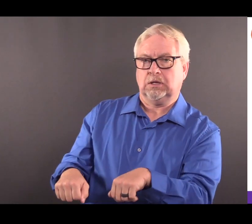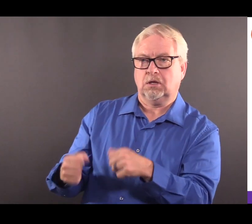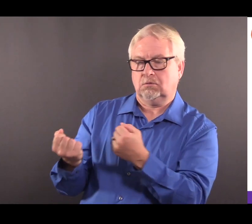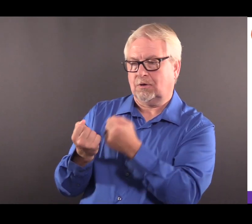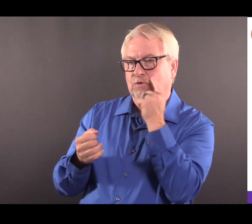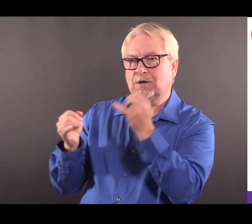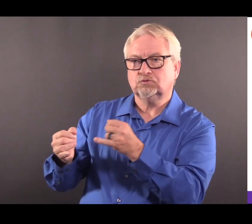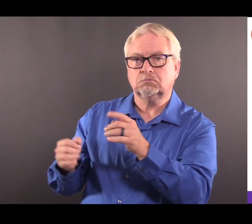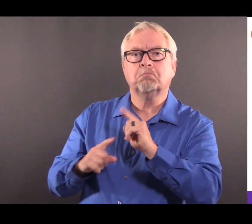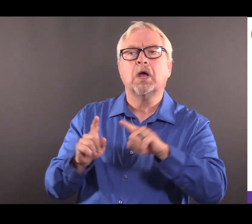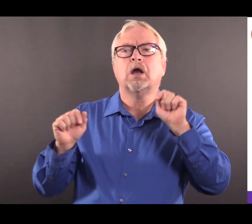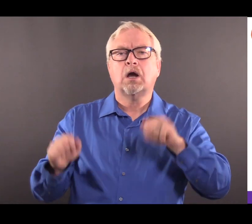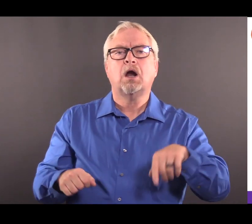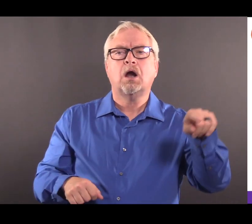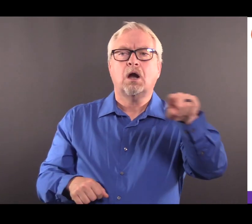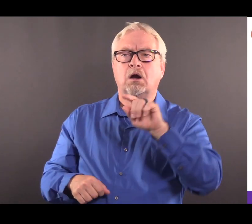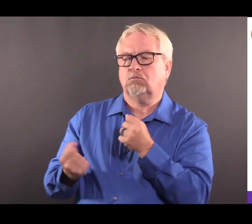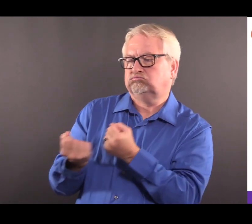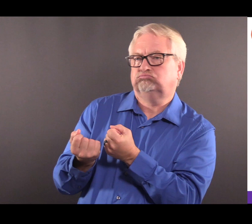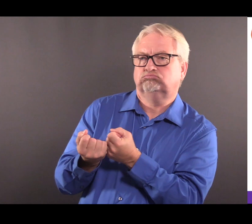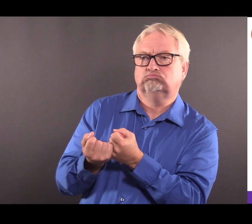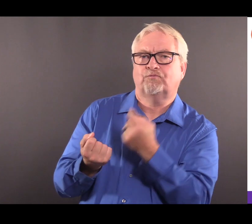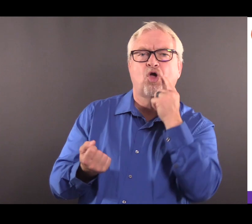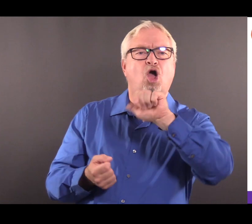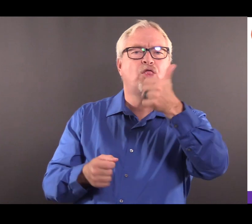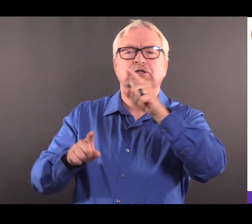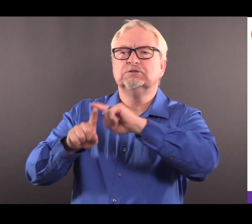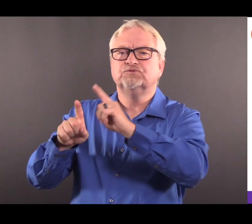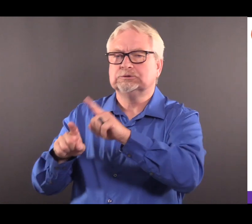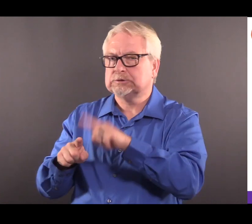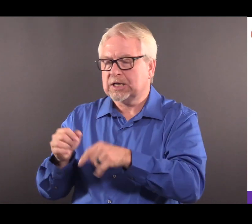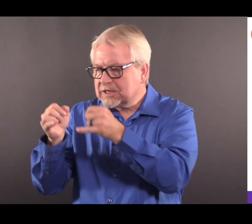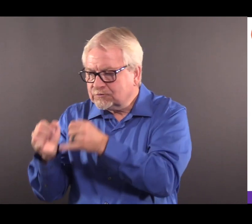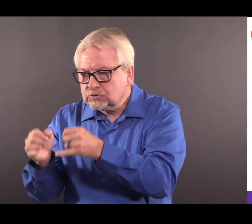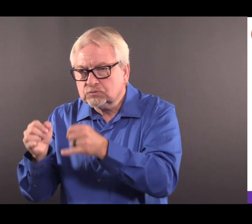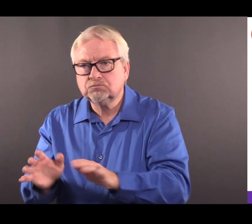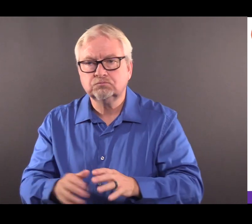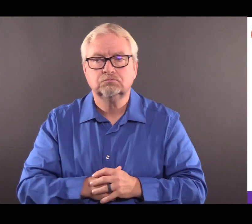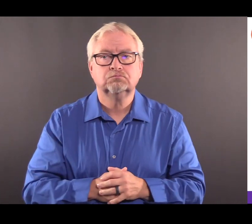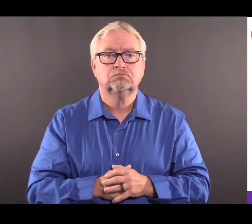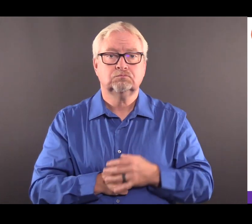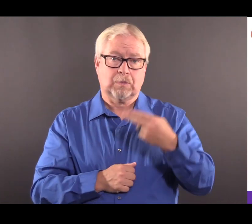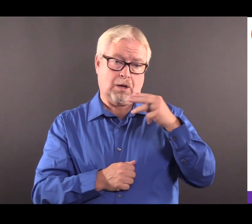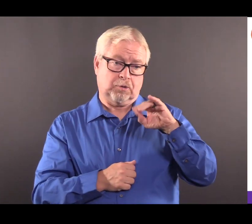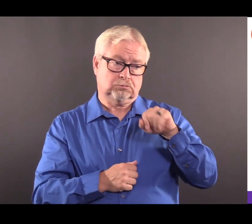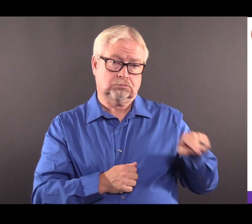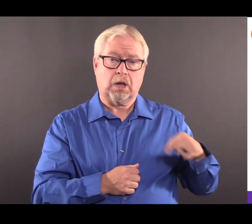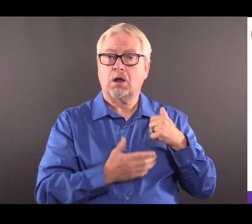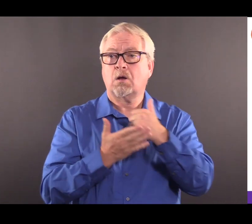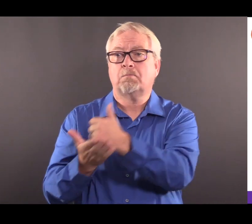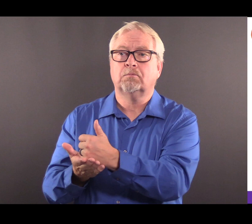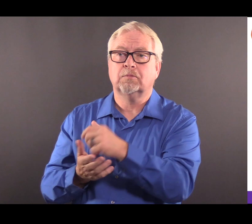help for individual issues, but there are other ways that they can assist. First,